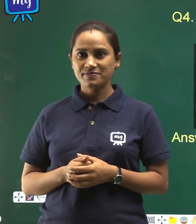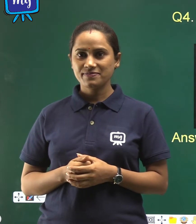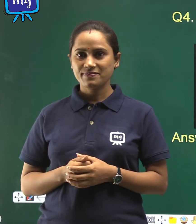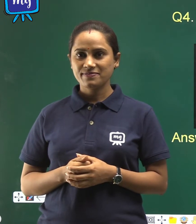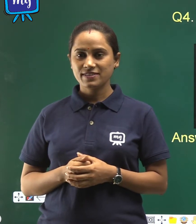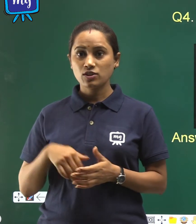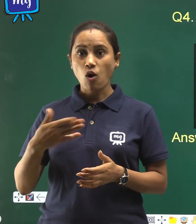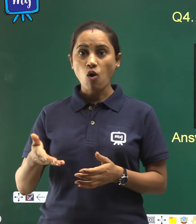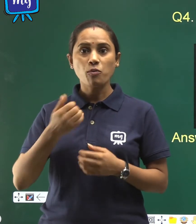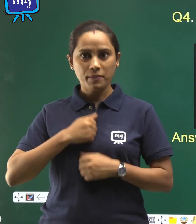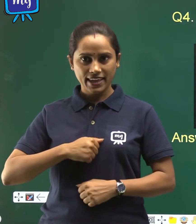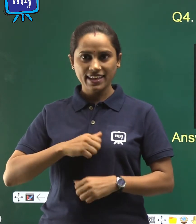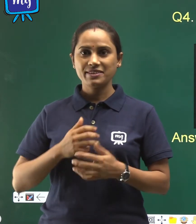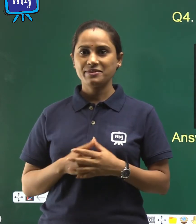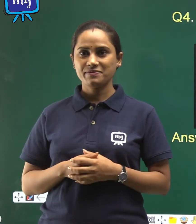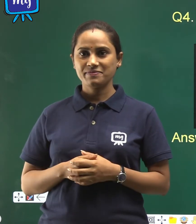of being